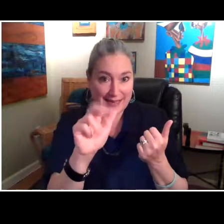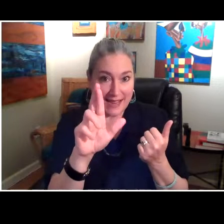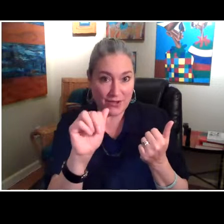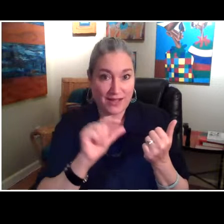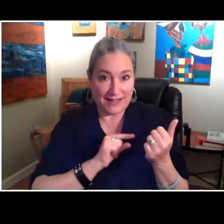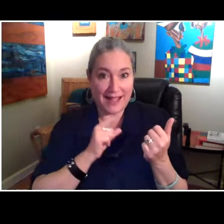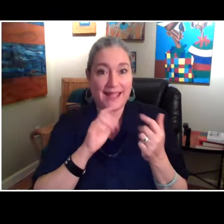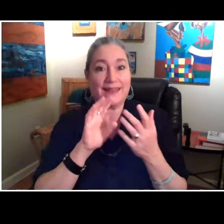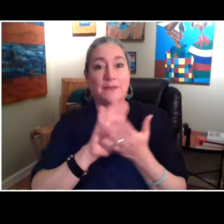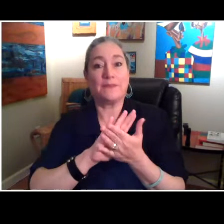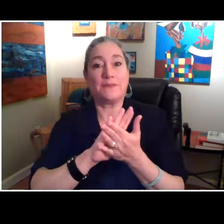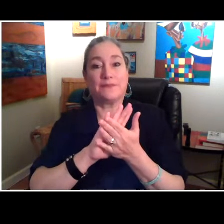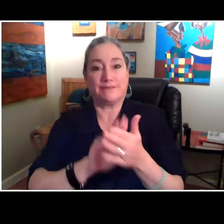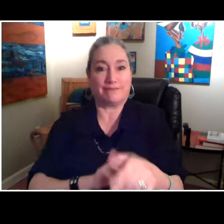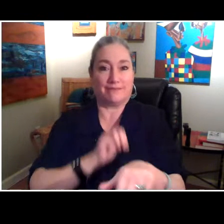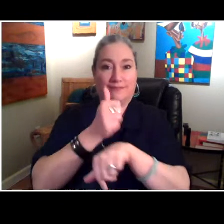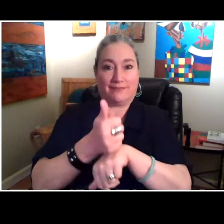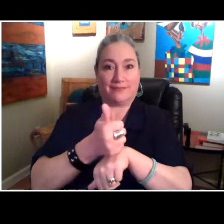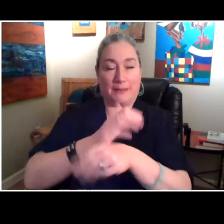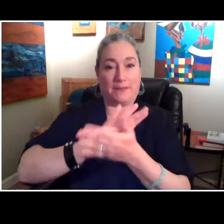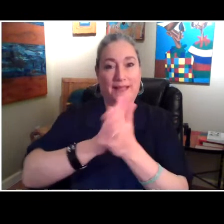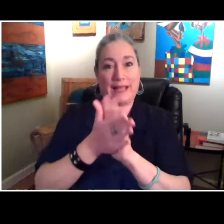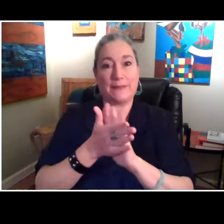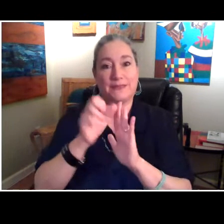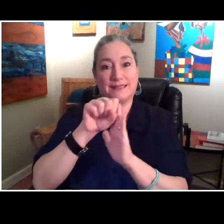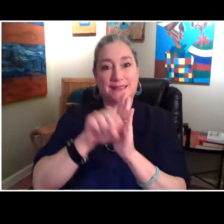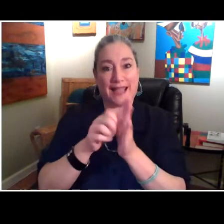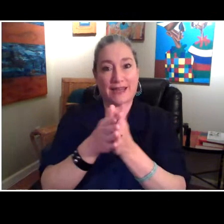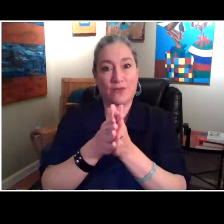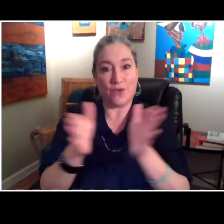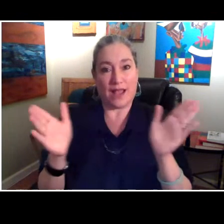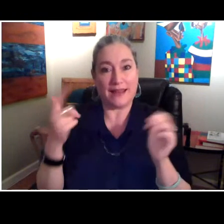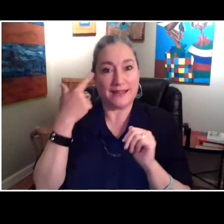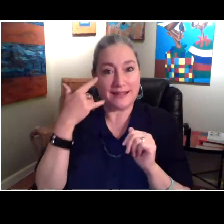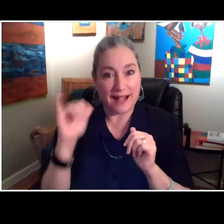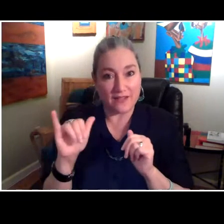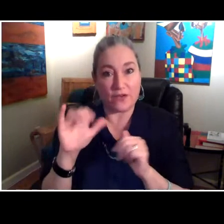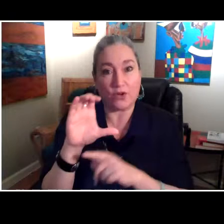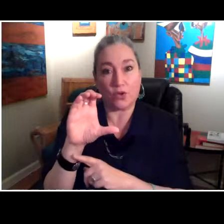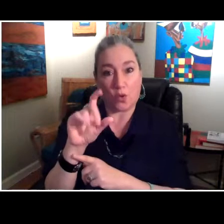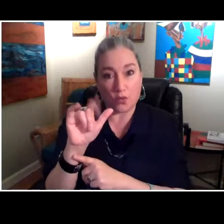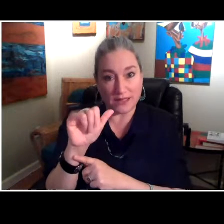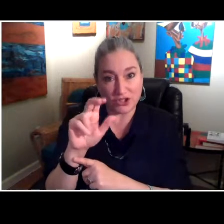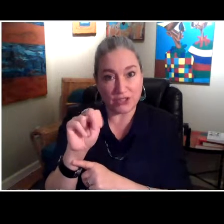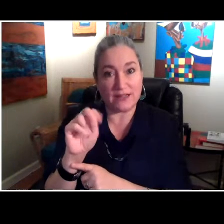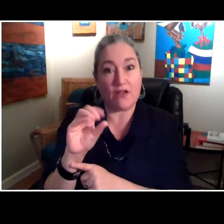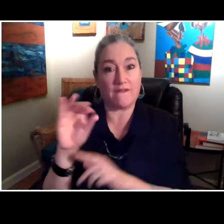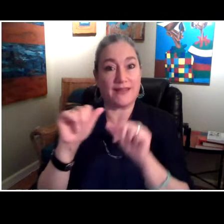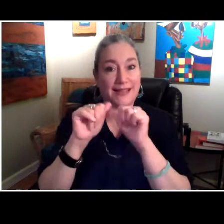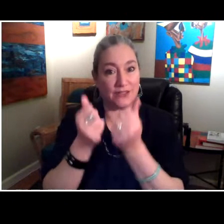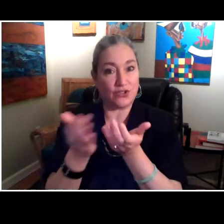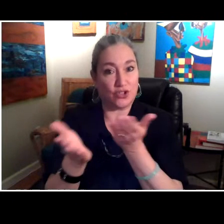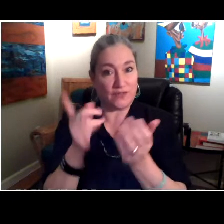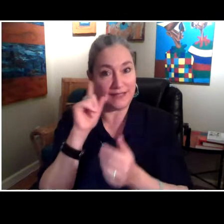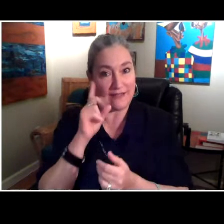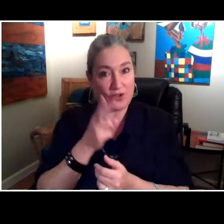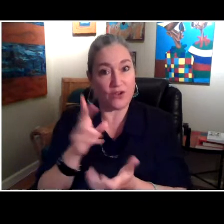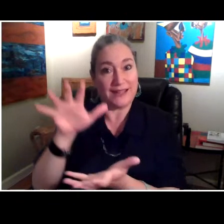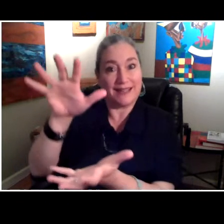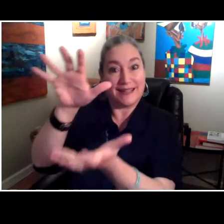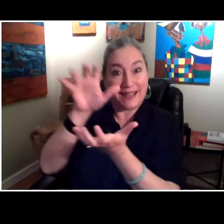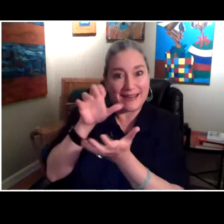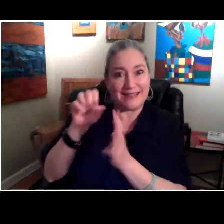And so that second wave, organizations like DCCW and GLAD were perpetuating acts of resistance